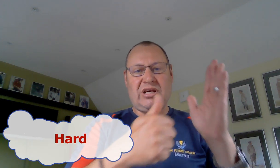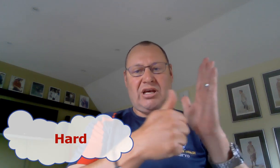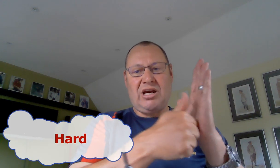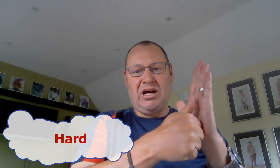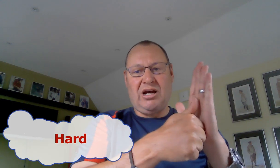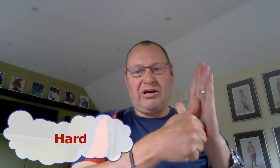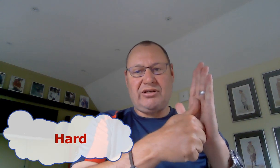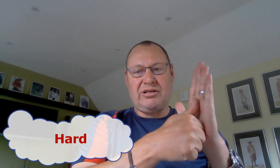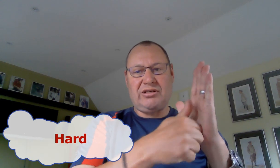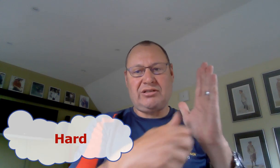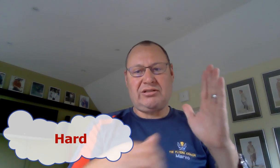Hard.